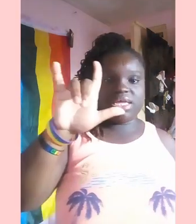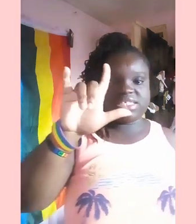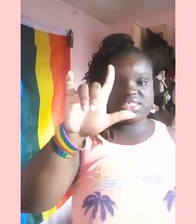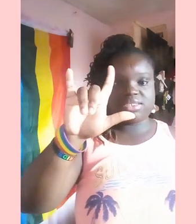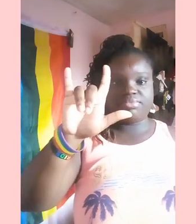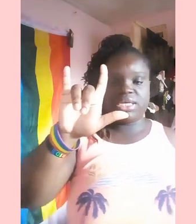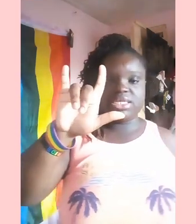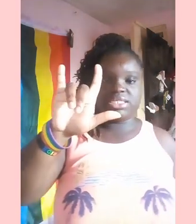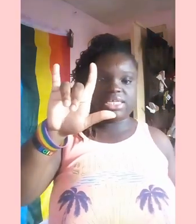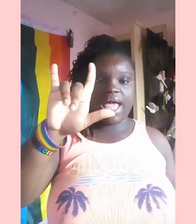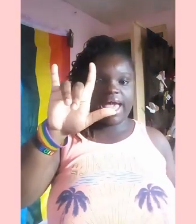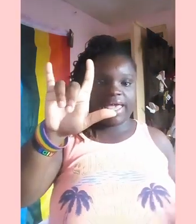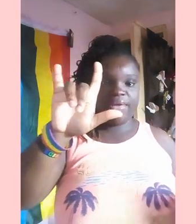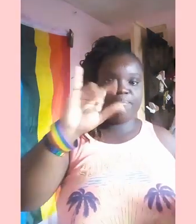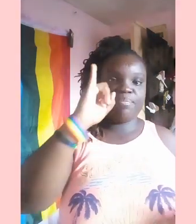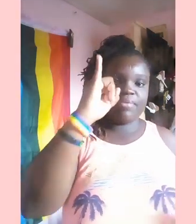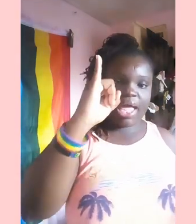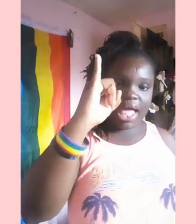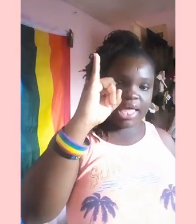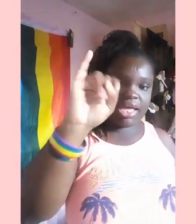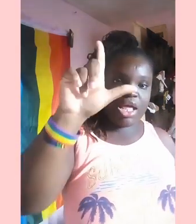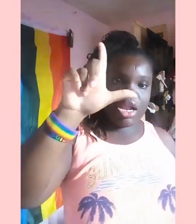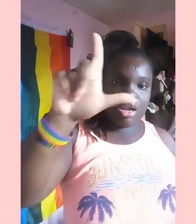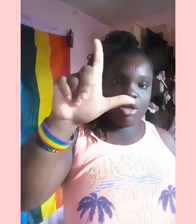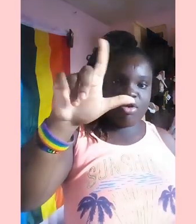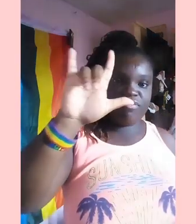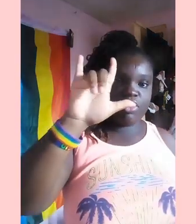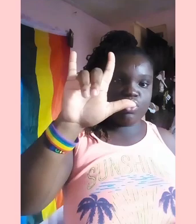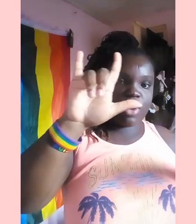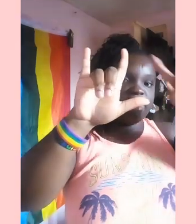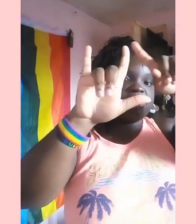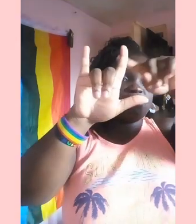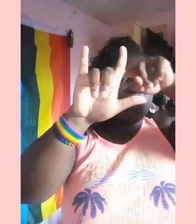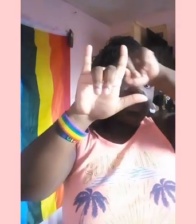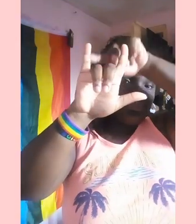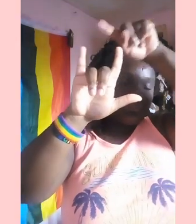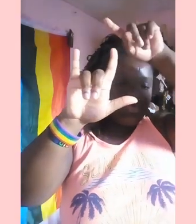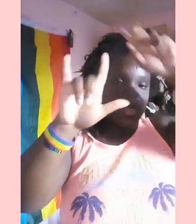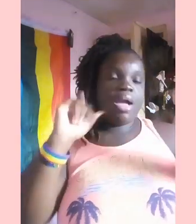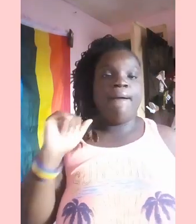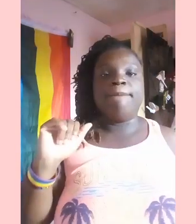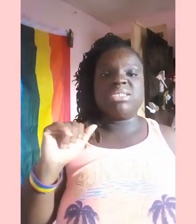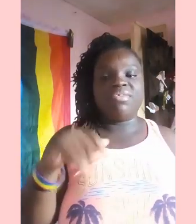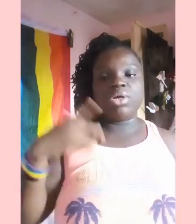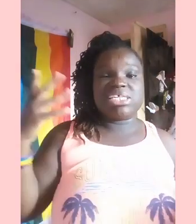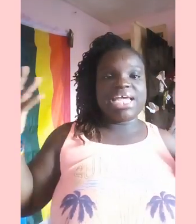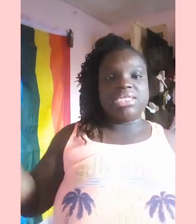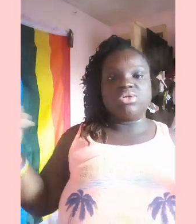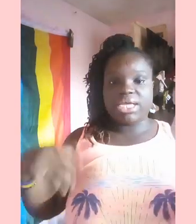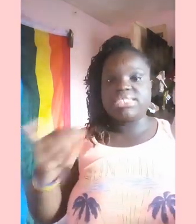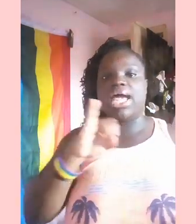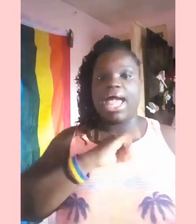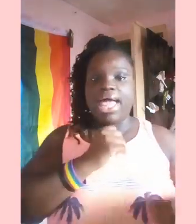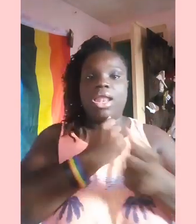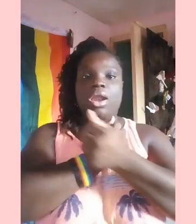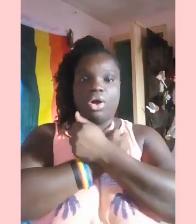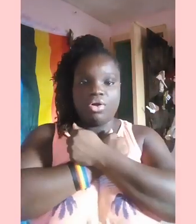this means I love you, and this is really you. But if you want to sign it out, you can say I